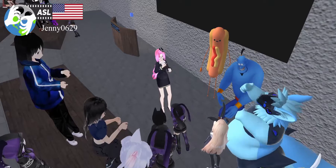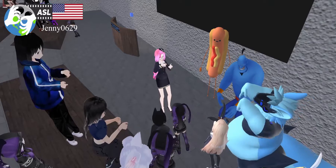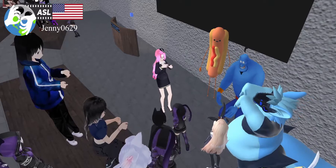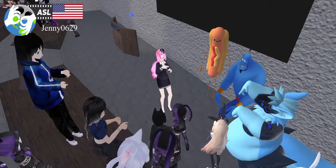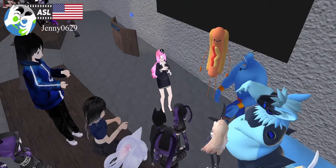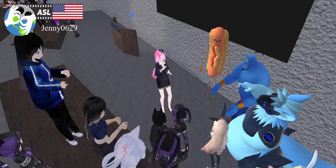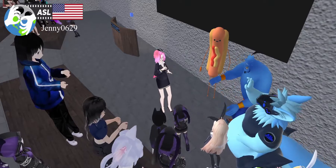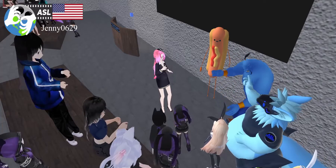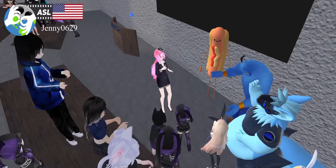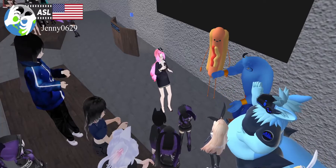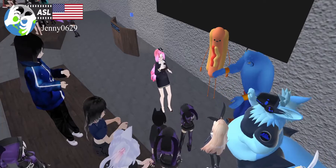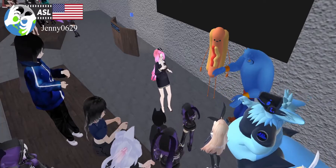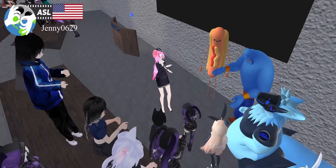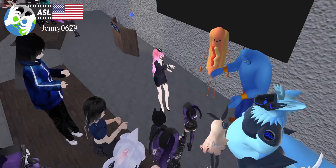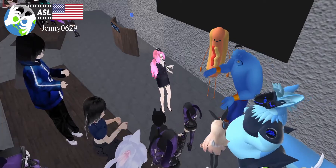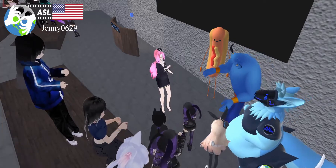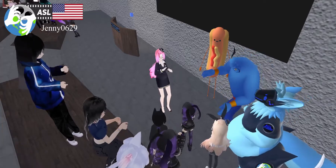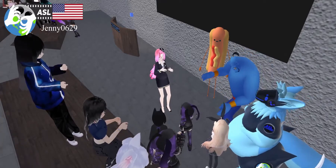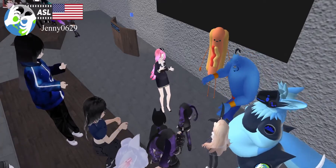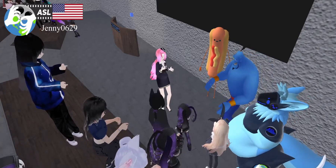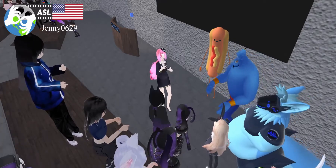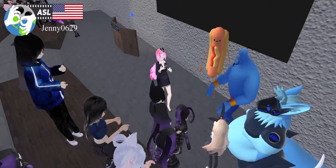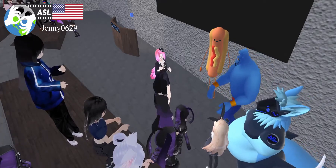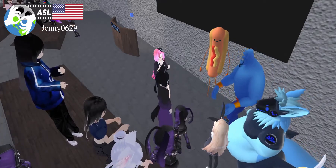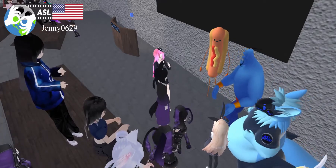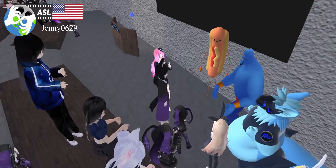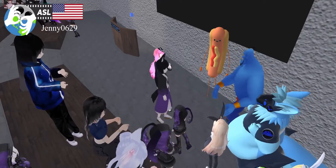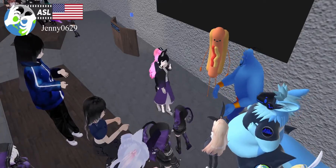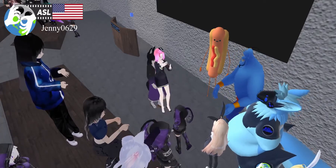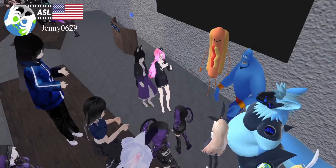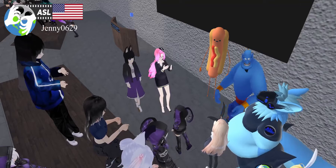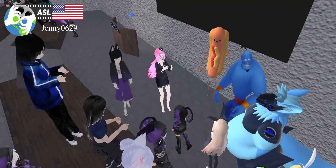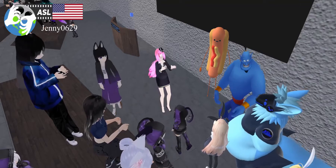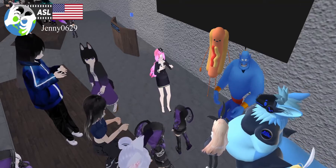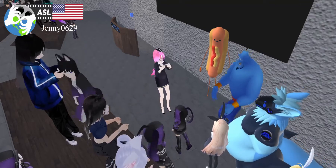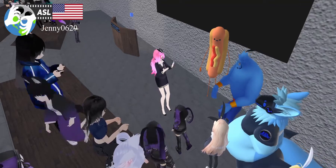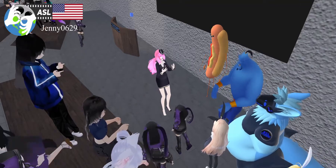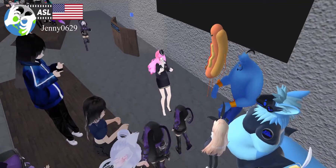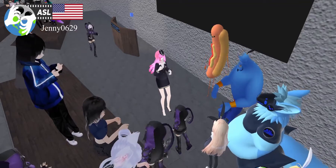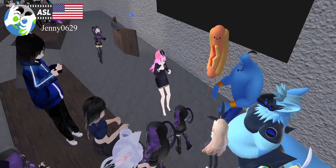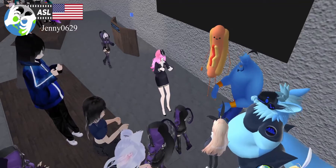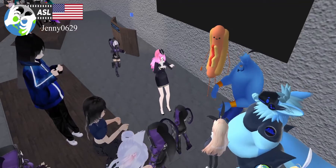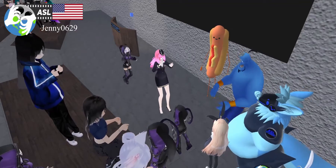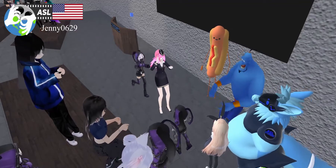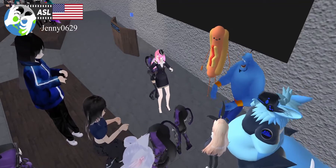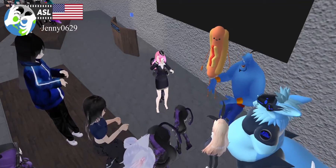more improv, impact is or so if you feel, great, yeah, it improv. kills- If you feel more like you want to have some sort of a plan, Can we whatever you guys literally want, die? I'll leave it up to I mean, you. if you just